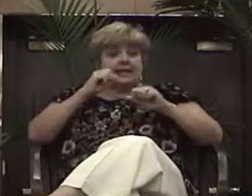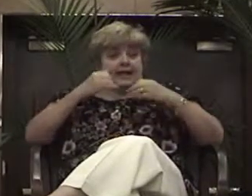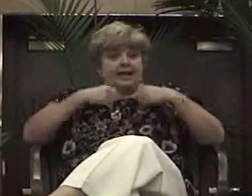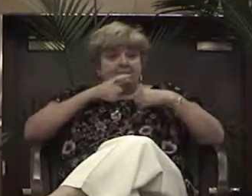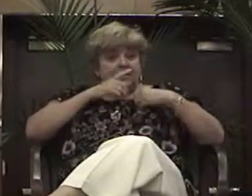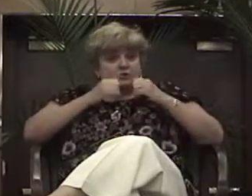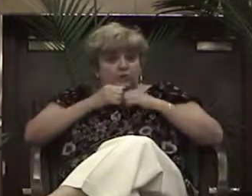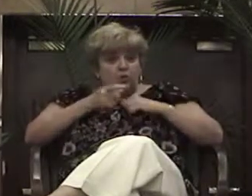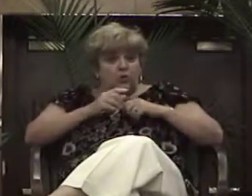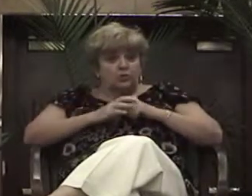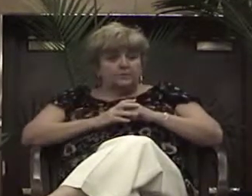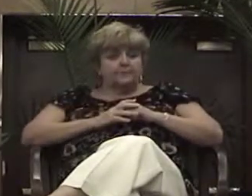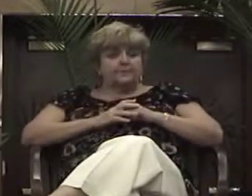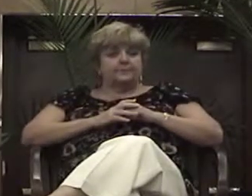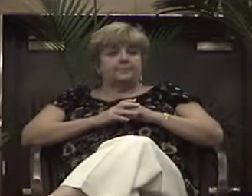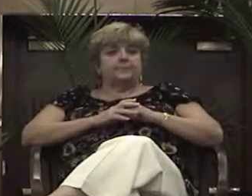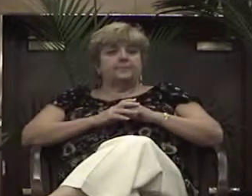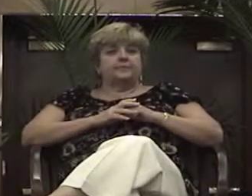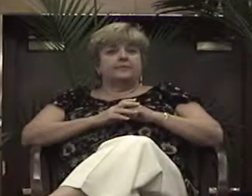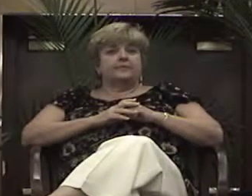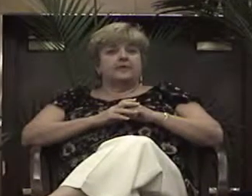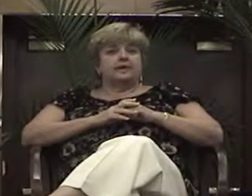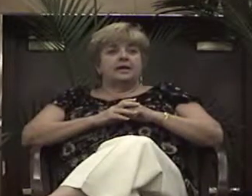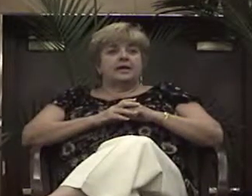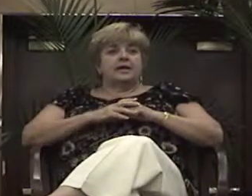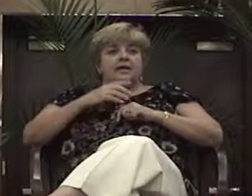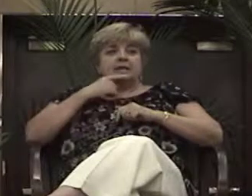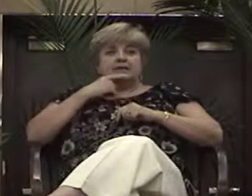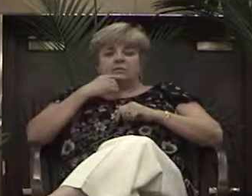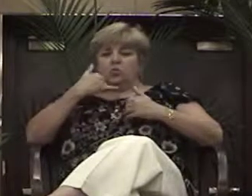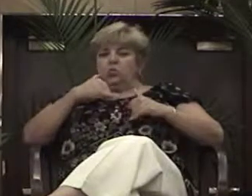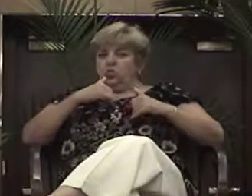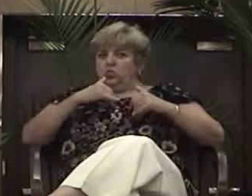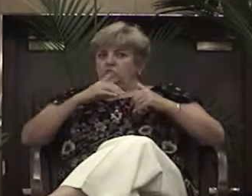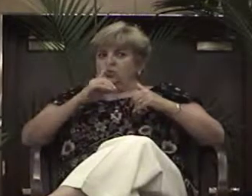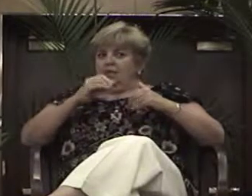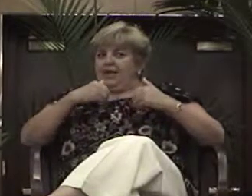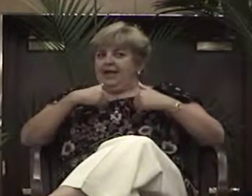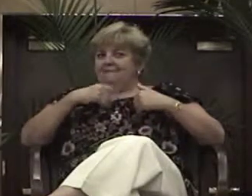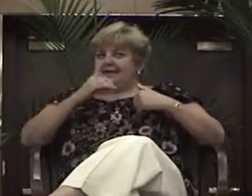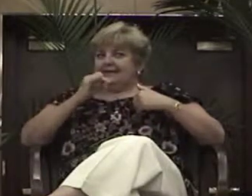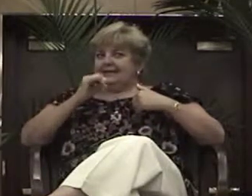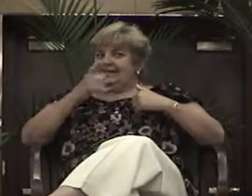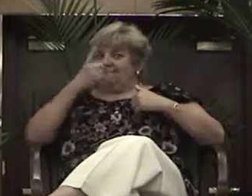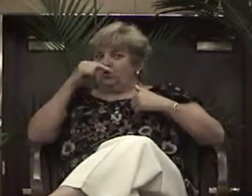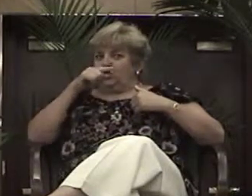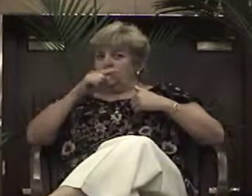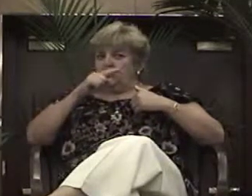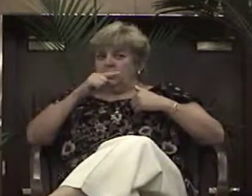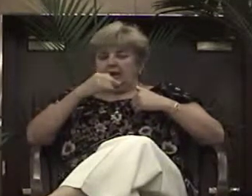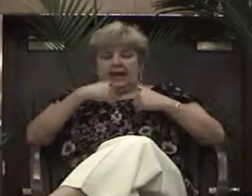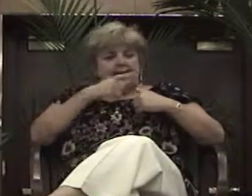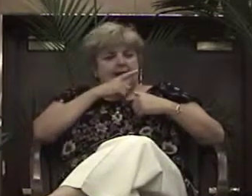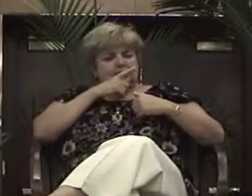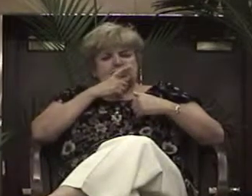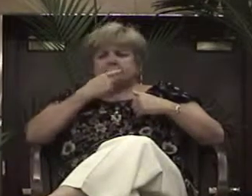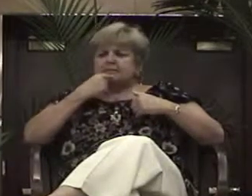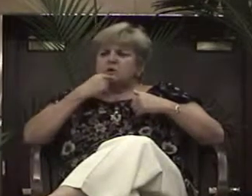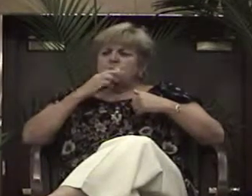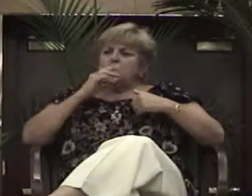yeah. He said, boy, have I got a deal for you. I had lunch and said, what? He said, the provincial government